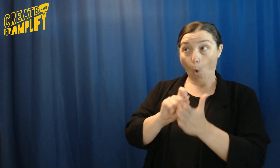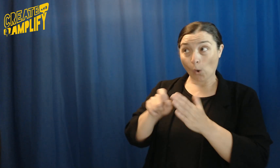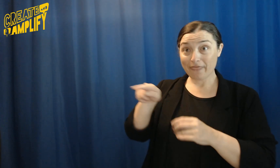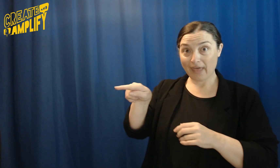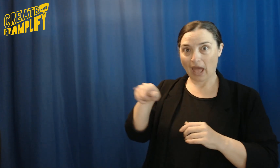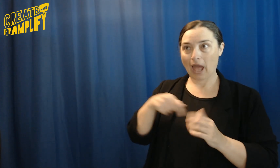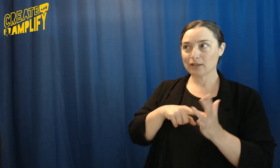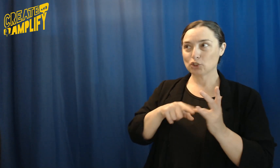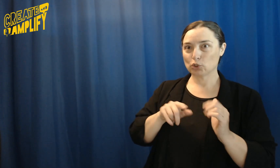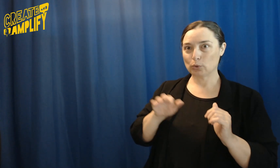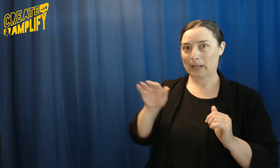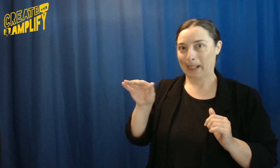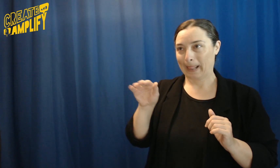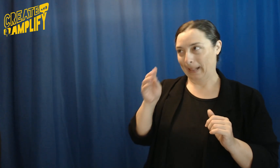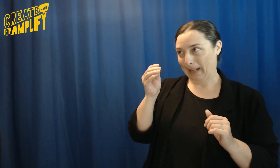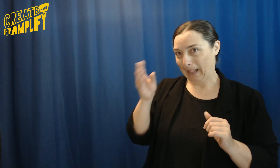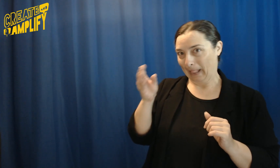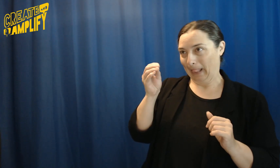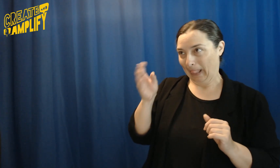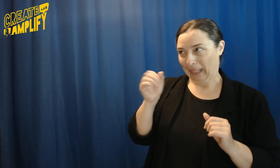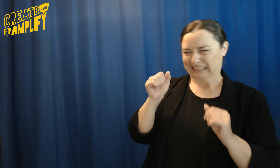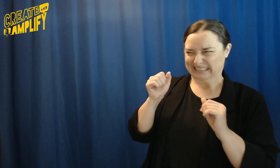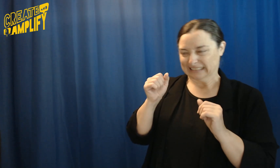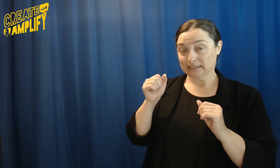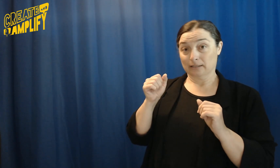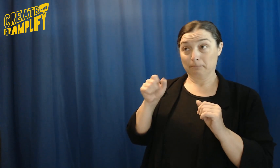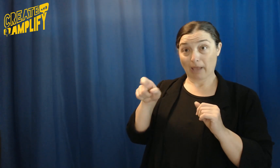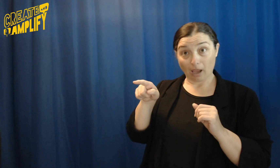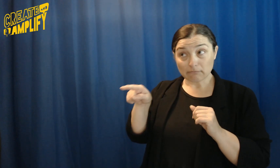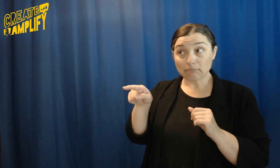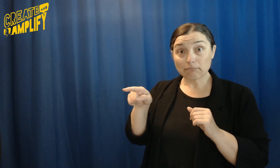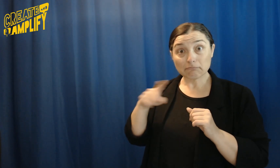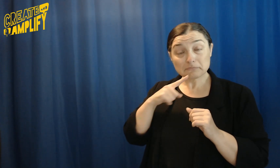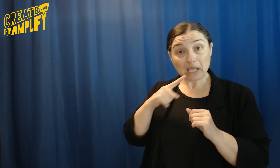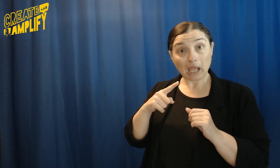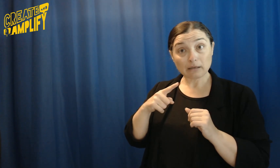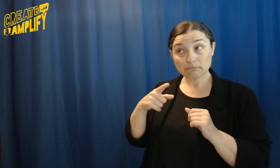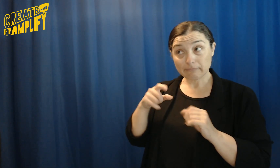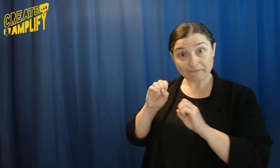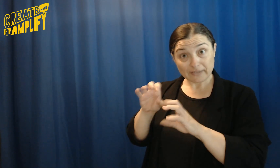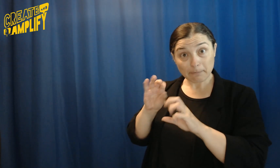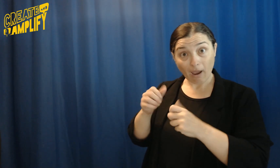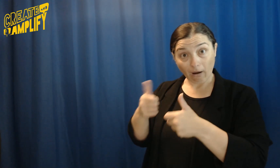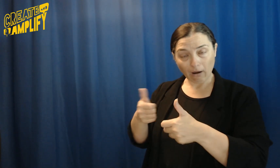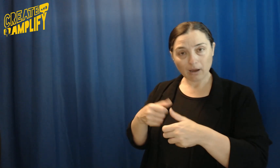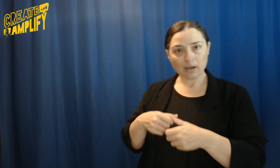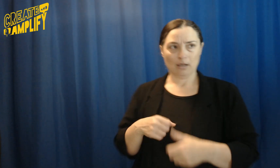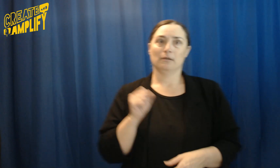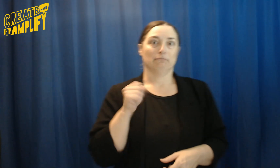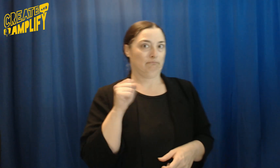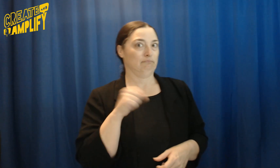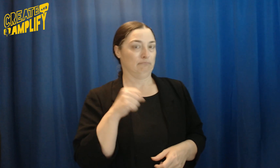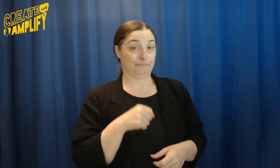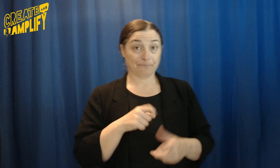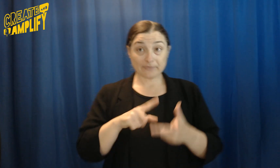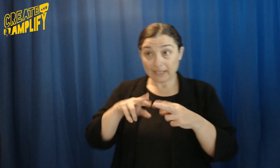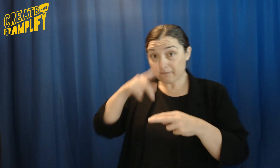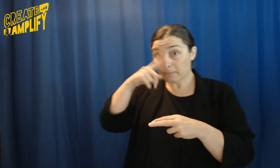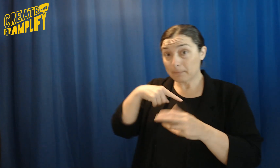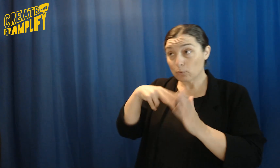what you said before about how much it means to you to get that feedback. Oh my gosh, yeah. If people read your book, I'm giving them permission to let